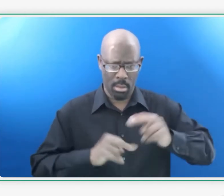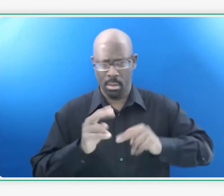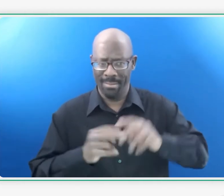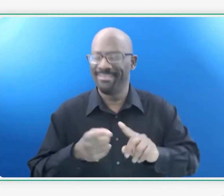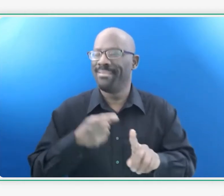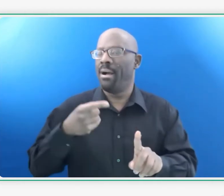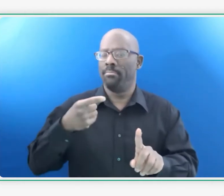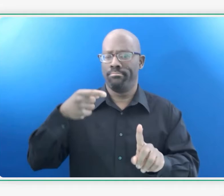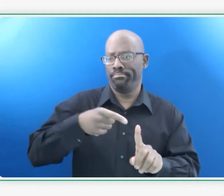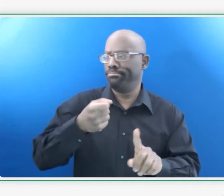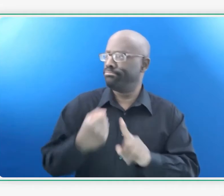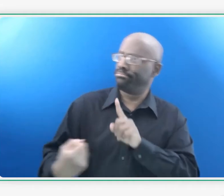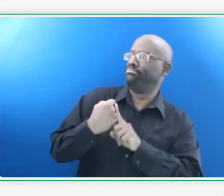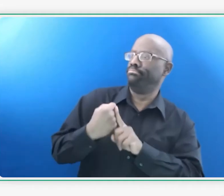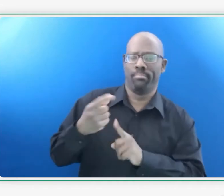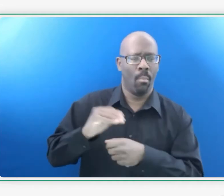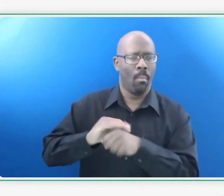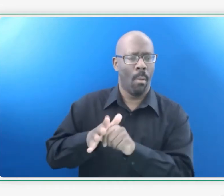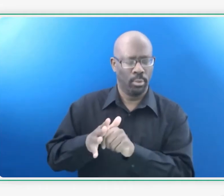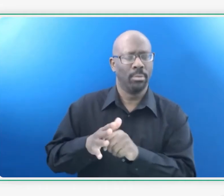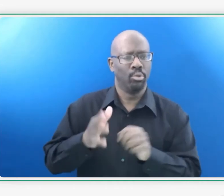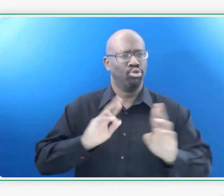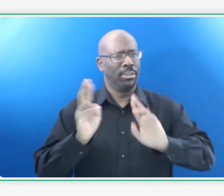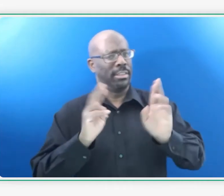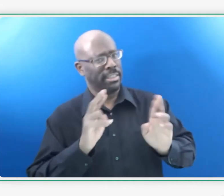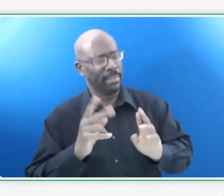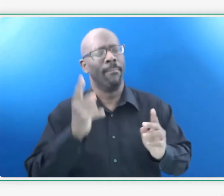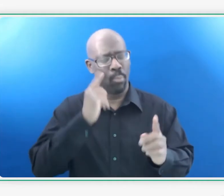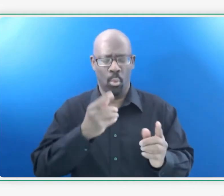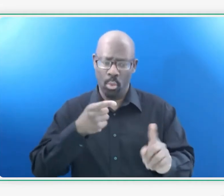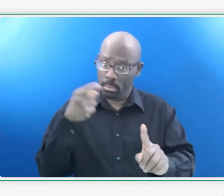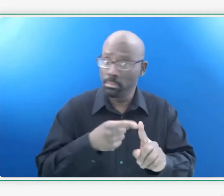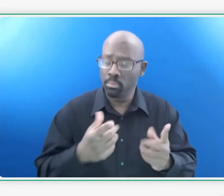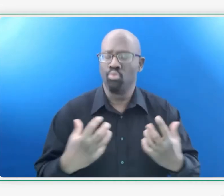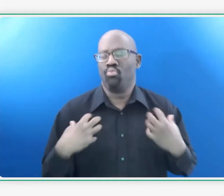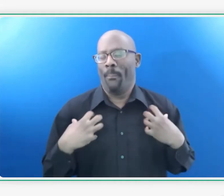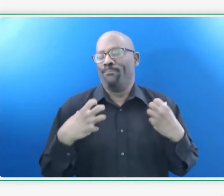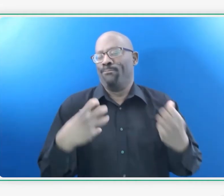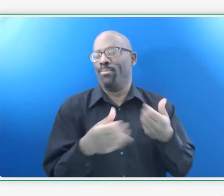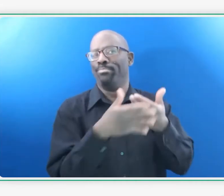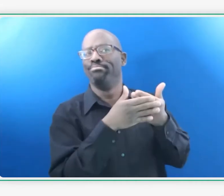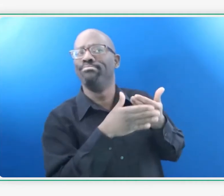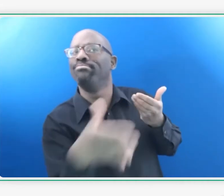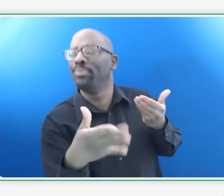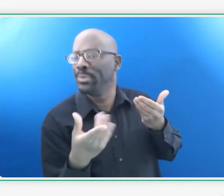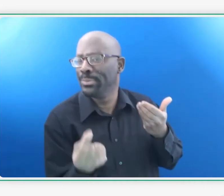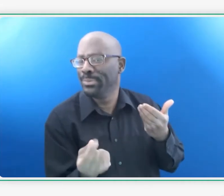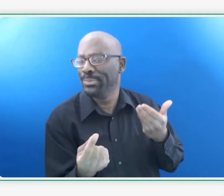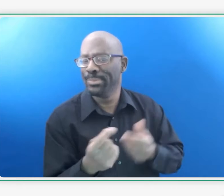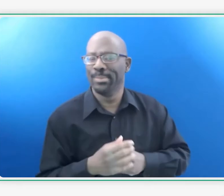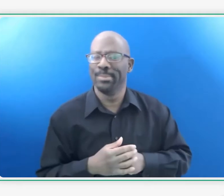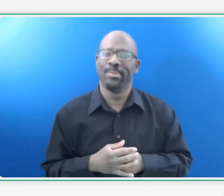So today's topic is rebuilding the financial literacy in preparation for post-COVID-19